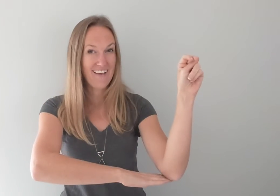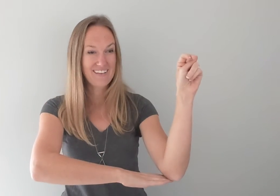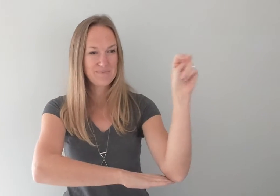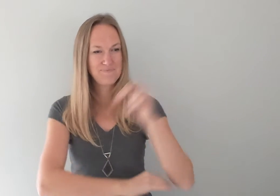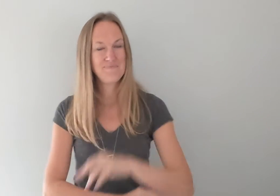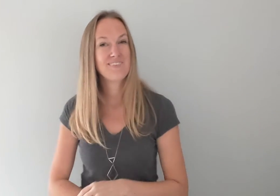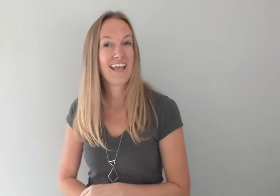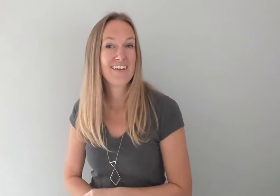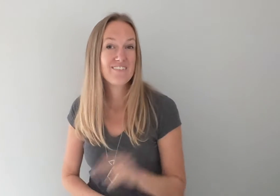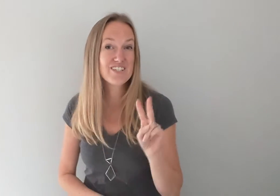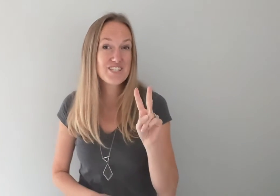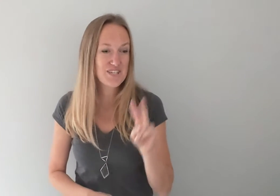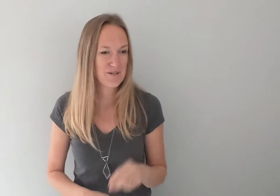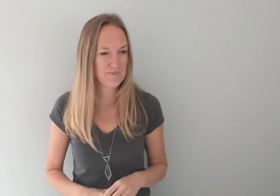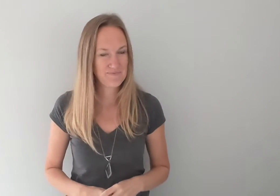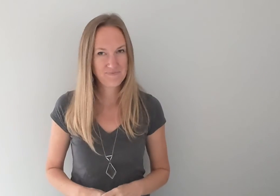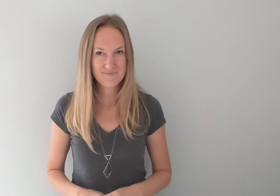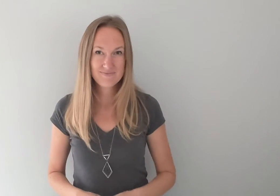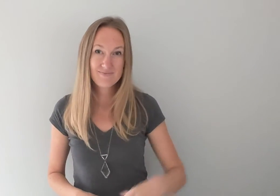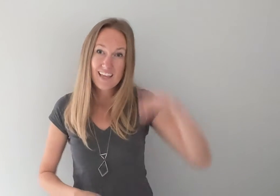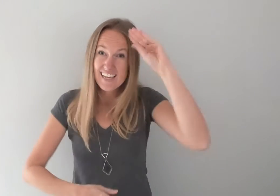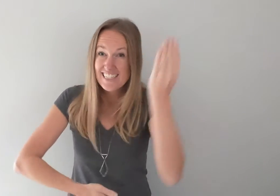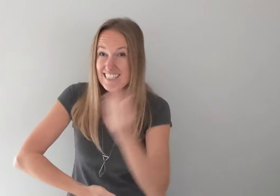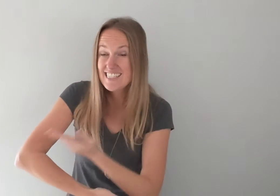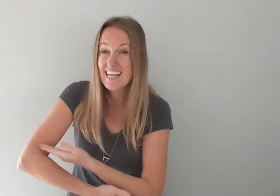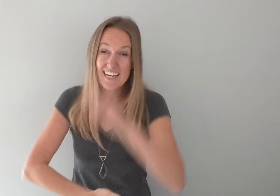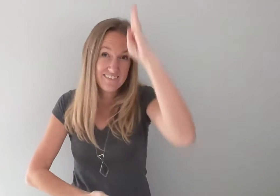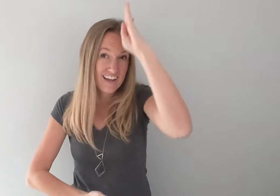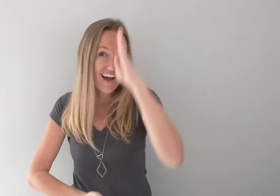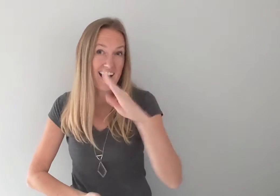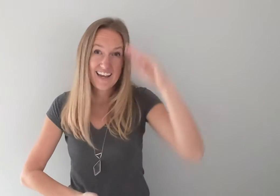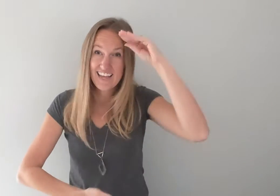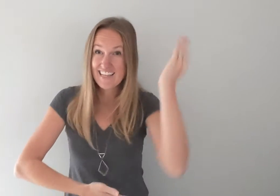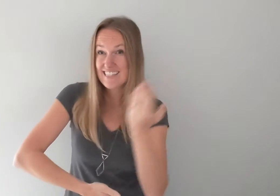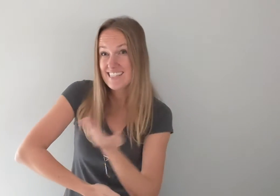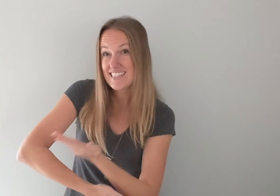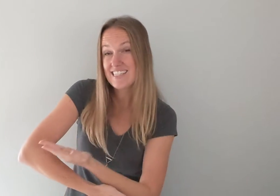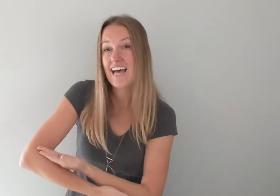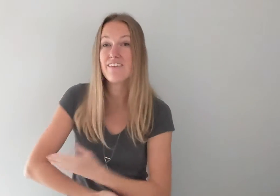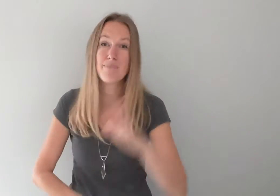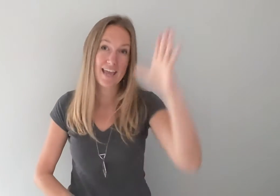Noel. Okay, verse 2. Son of God and Son of